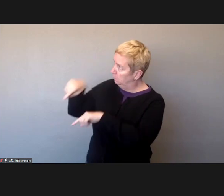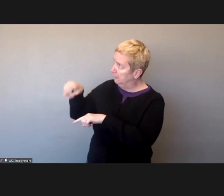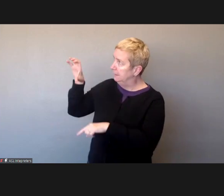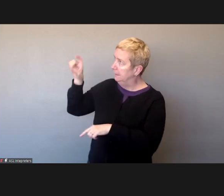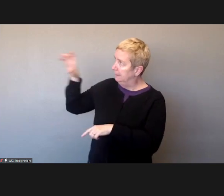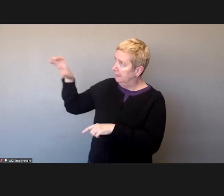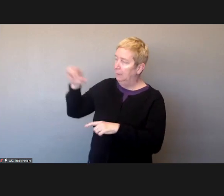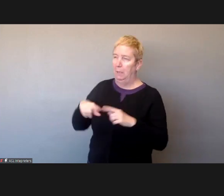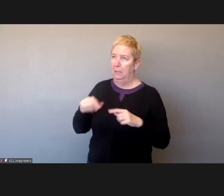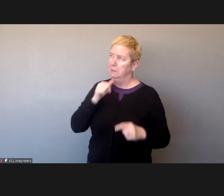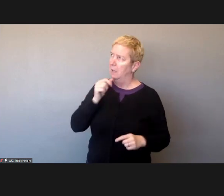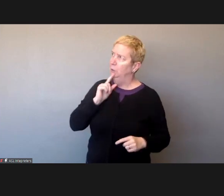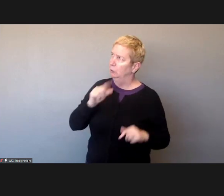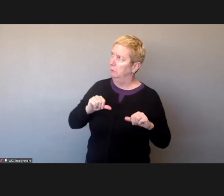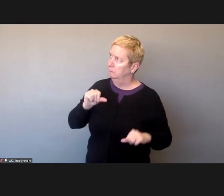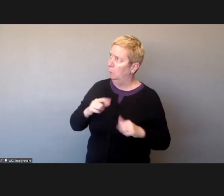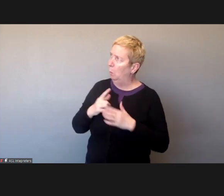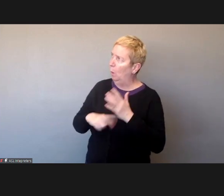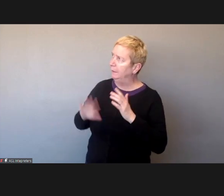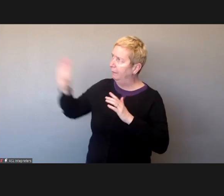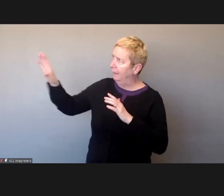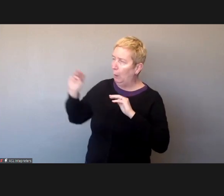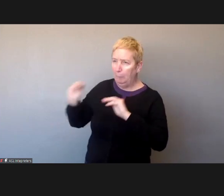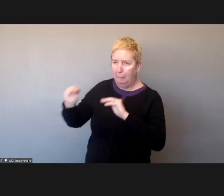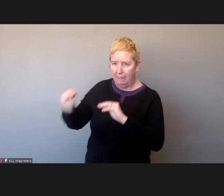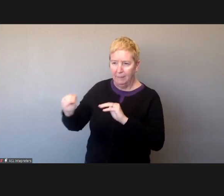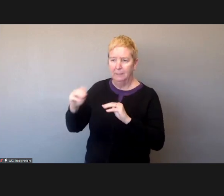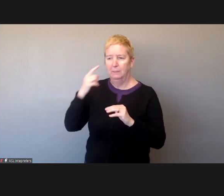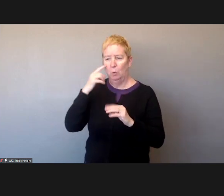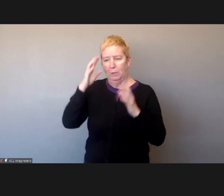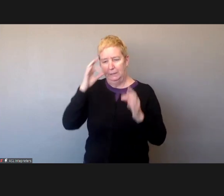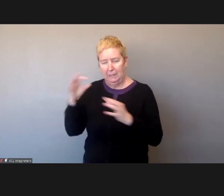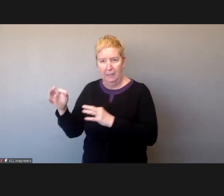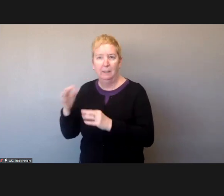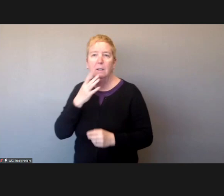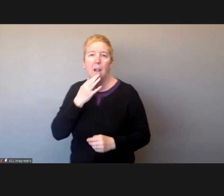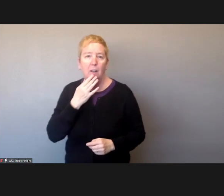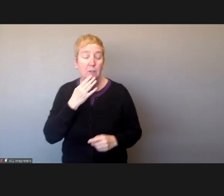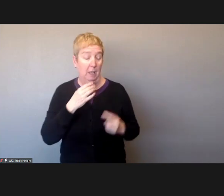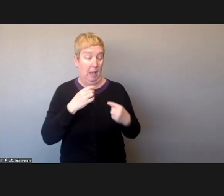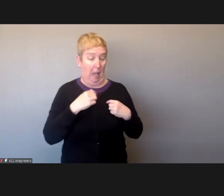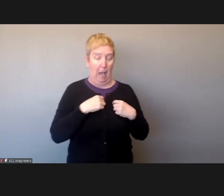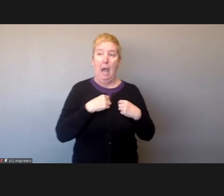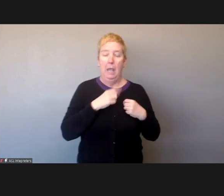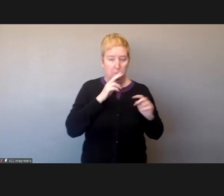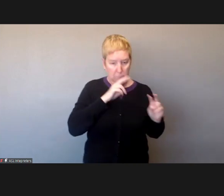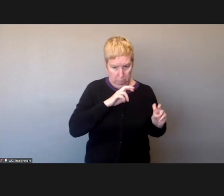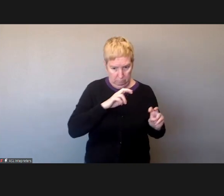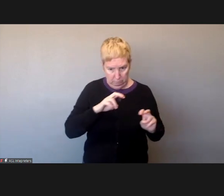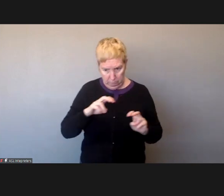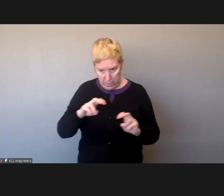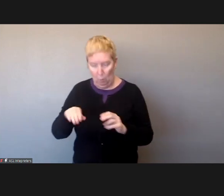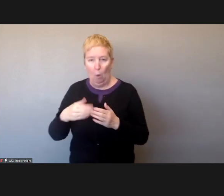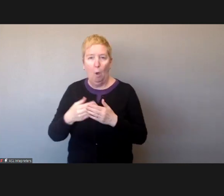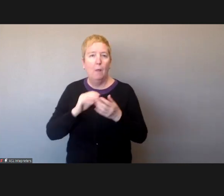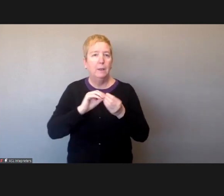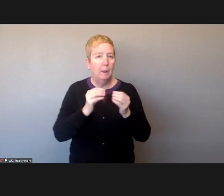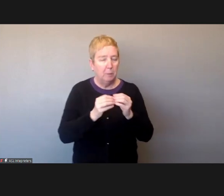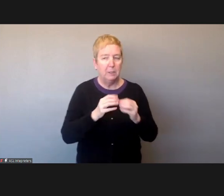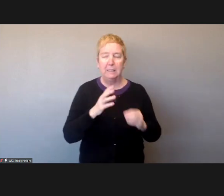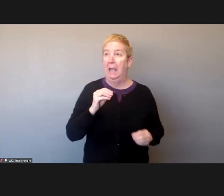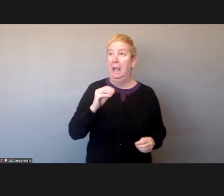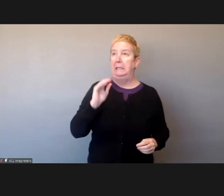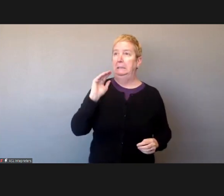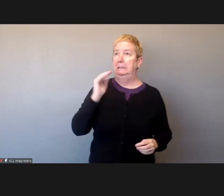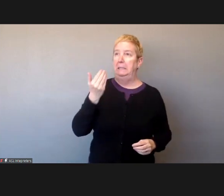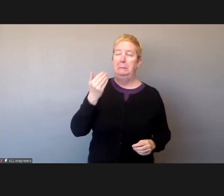using for determining the colors. I went through all the data and ran some things by you where it did not seem as though counties were being